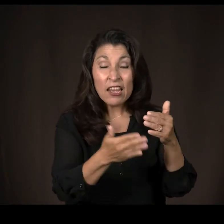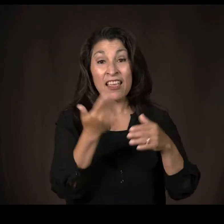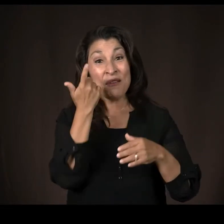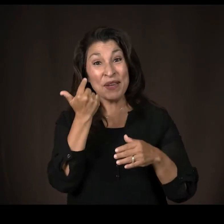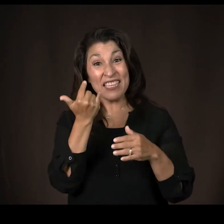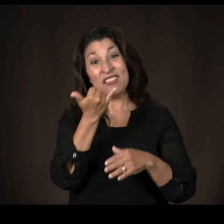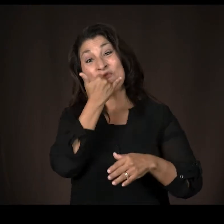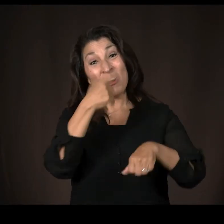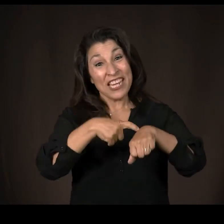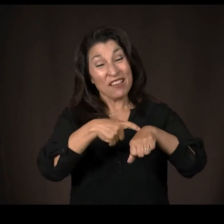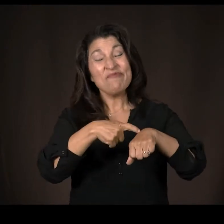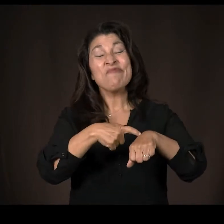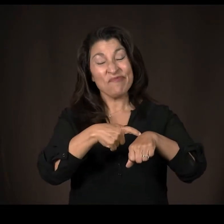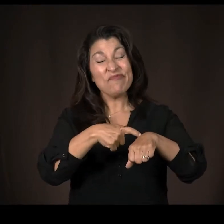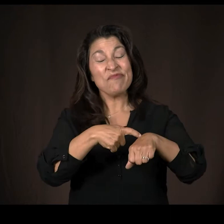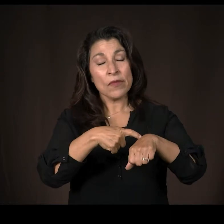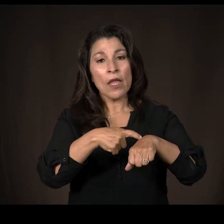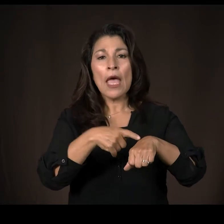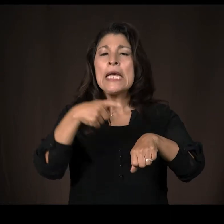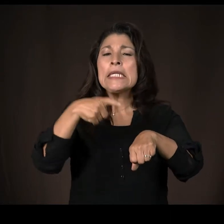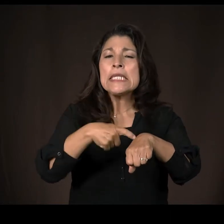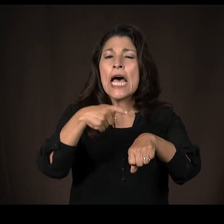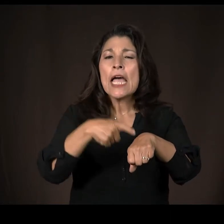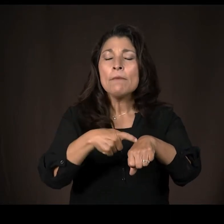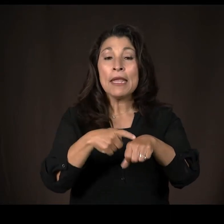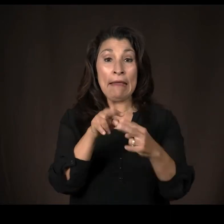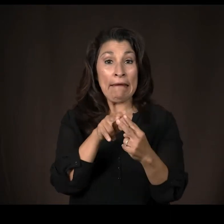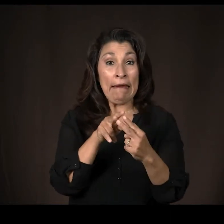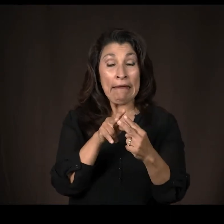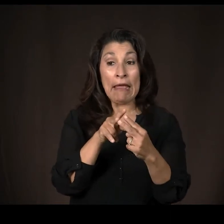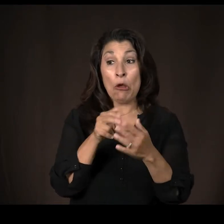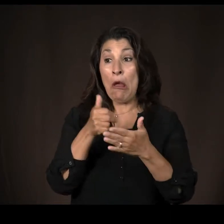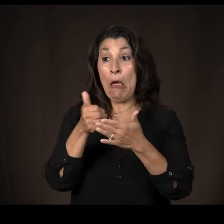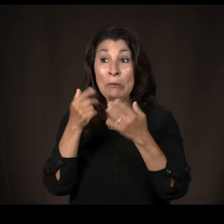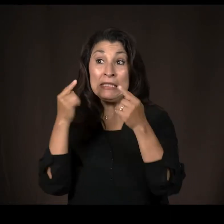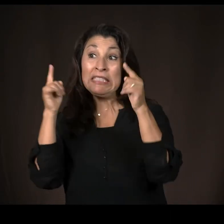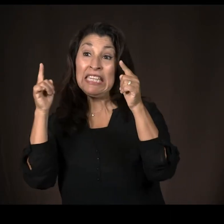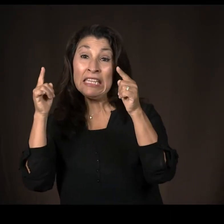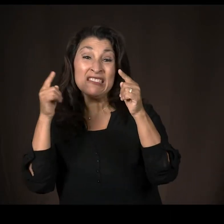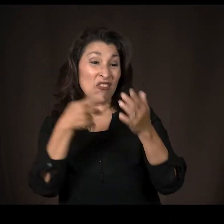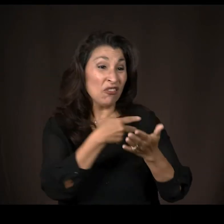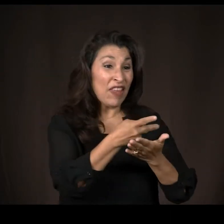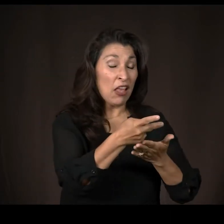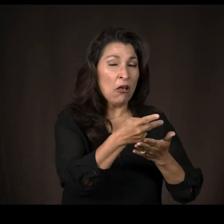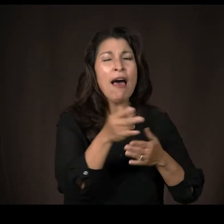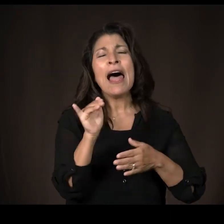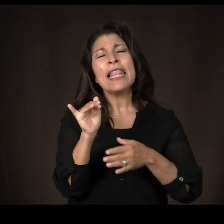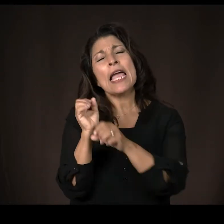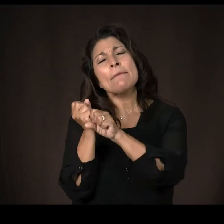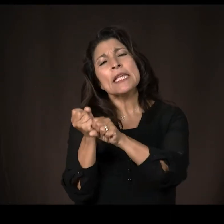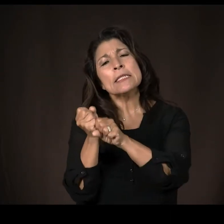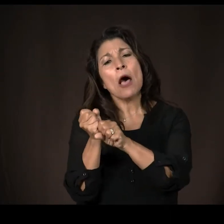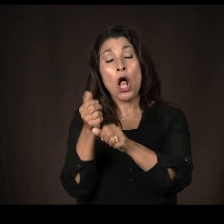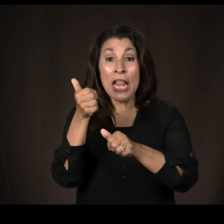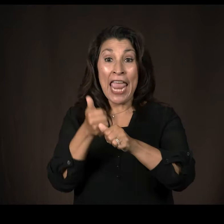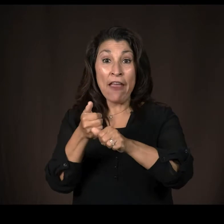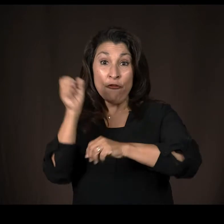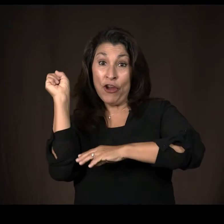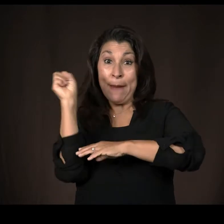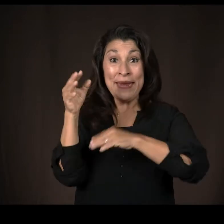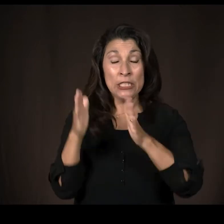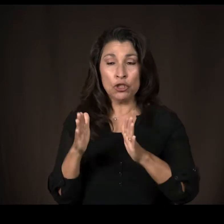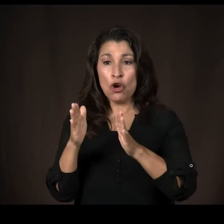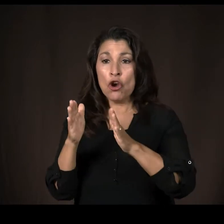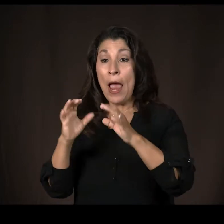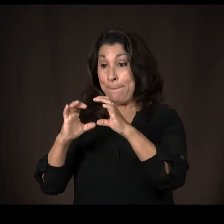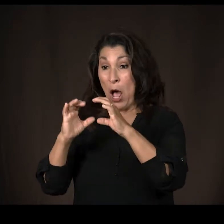bad timing? Yeah. Timing can make or break you. You know, in baseball, every pitcher